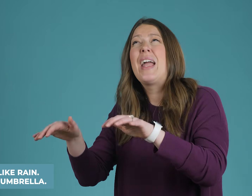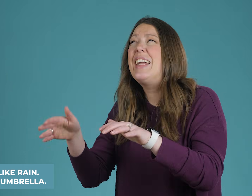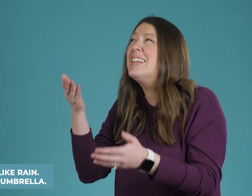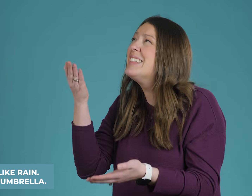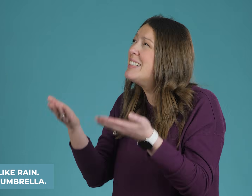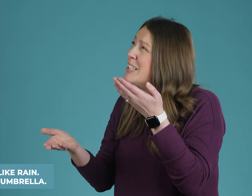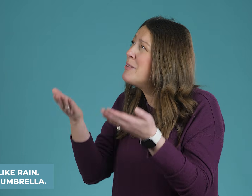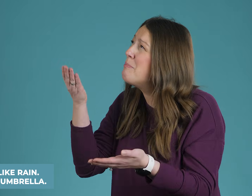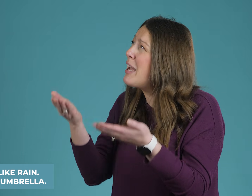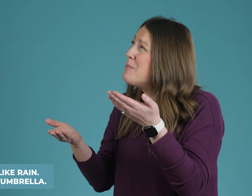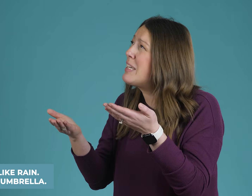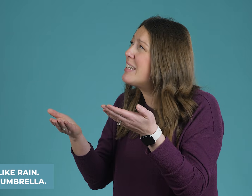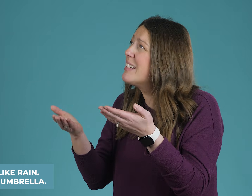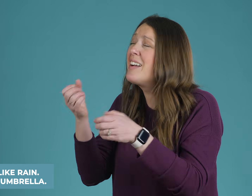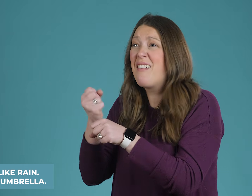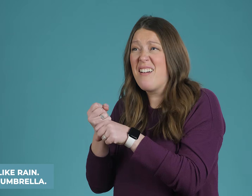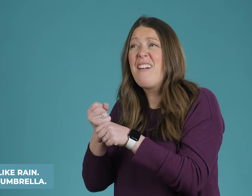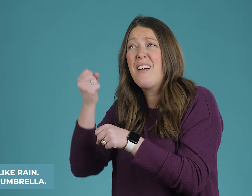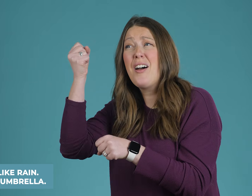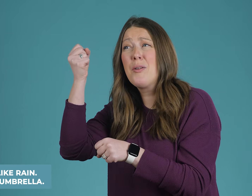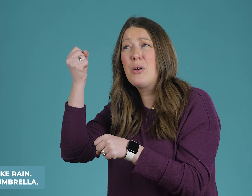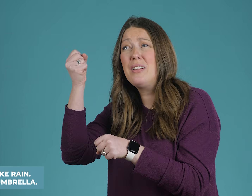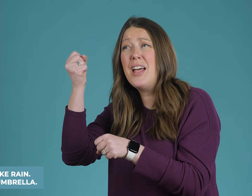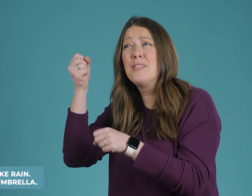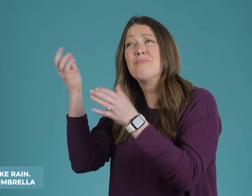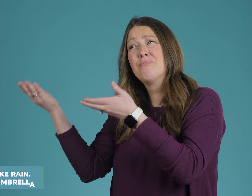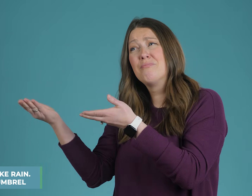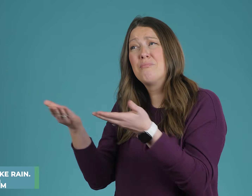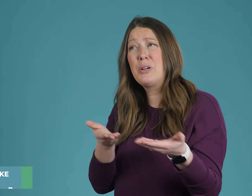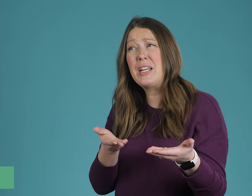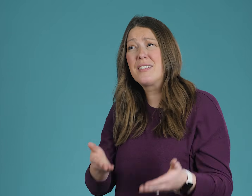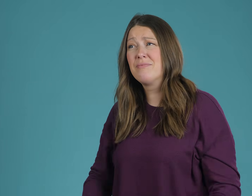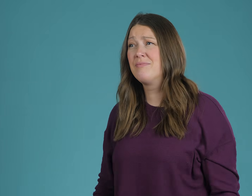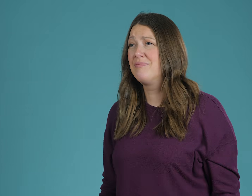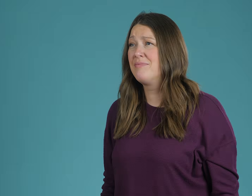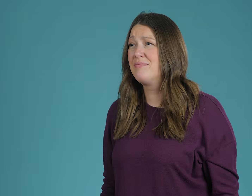Rain, maybe. Umbrella, bring.